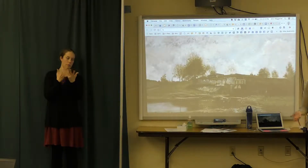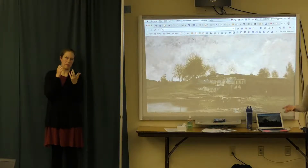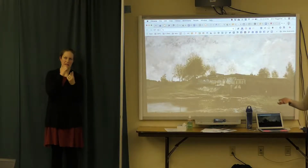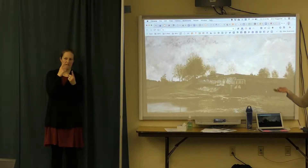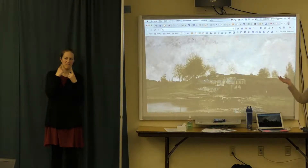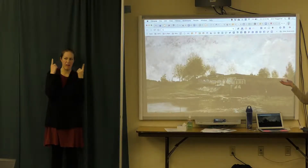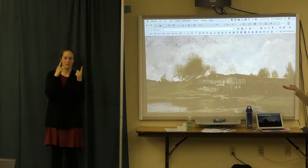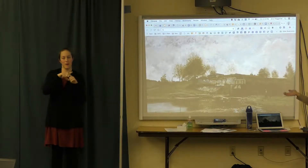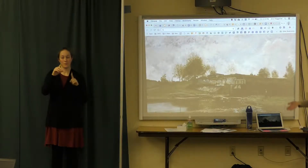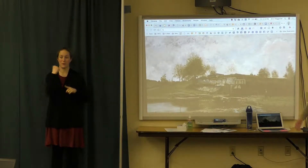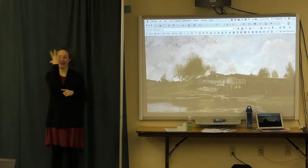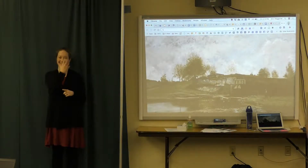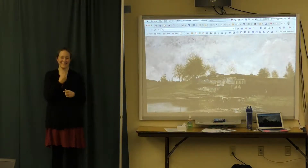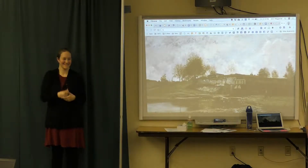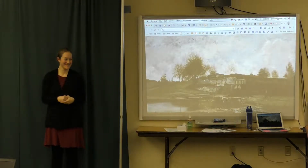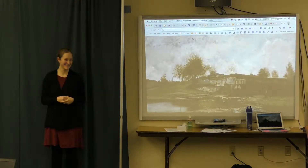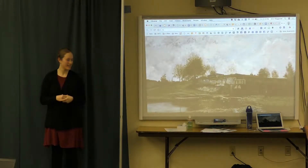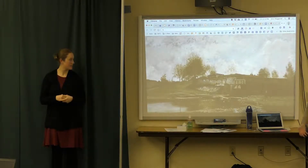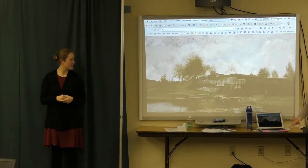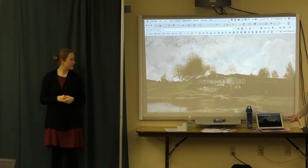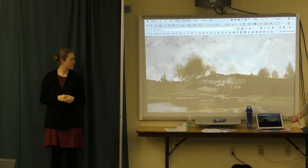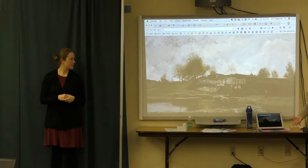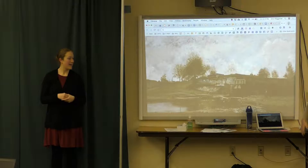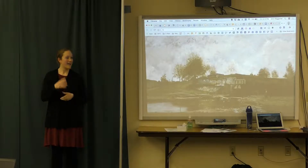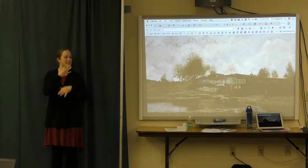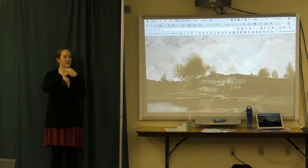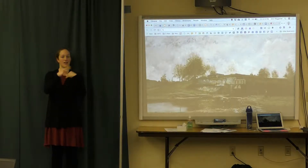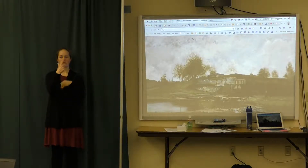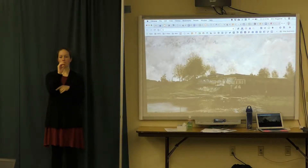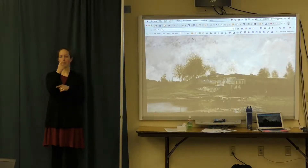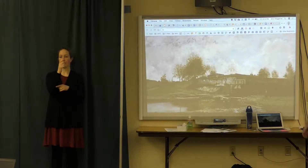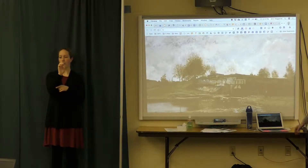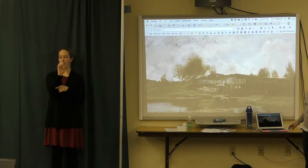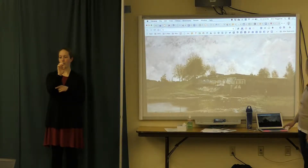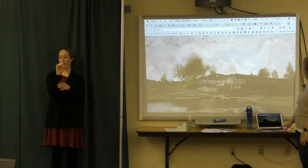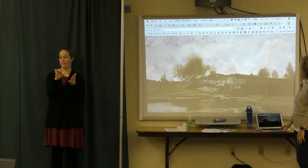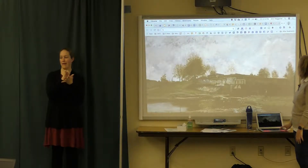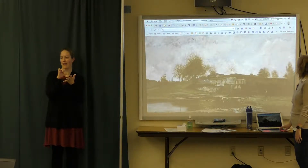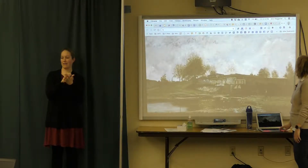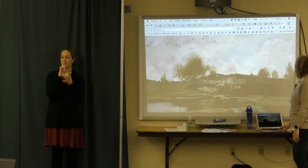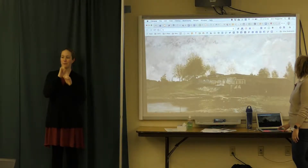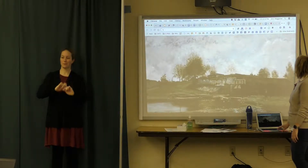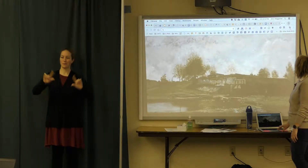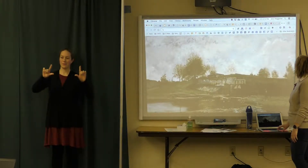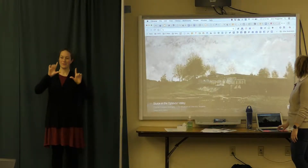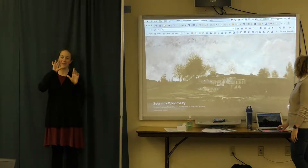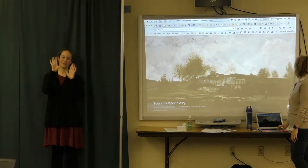famous, but really pretty artwork on the tab, instead of it just being the Google page. I don't know. I like it.